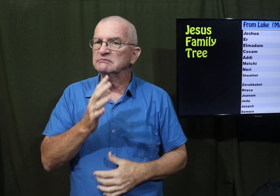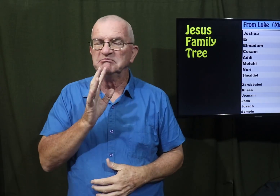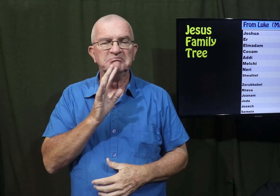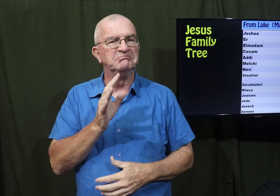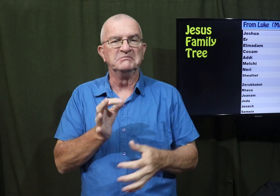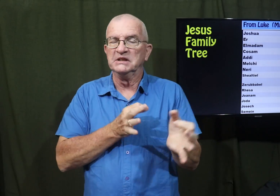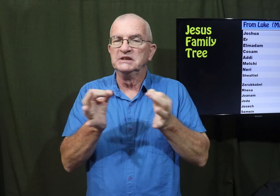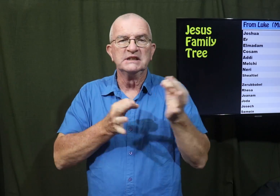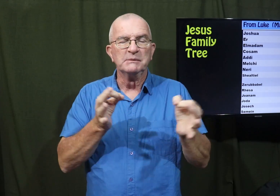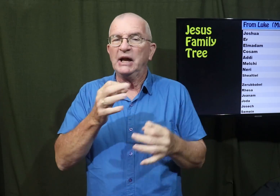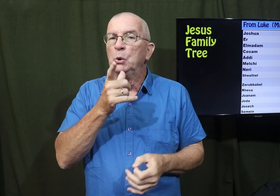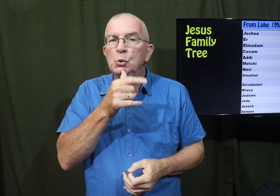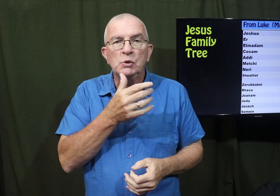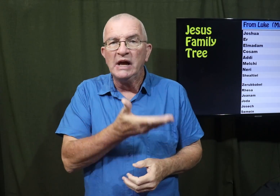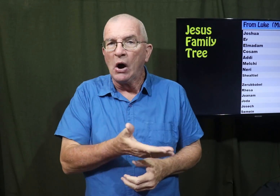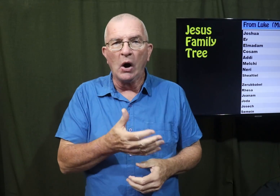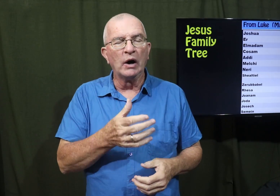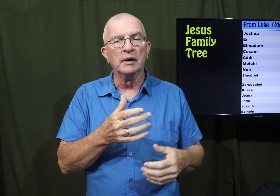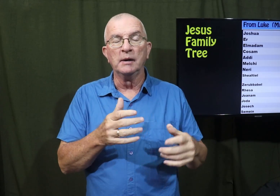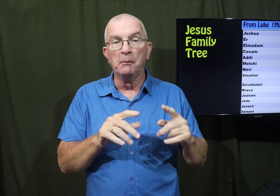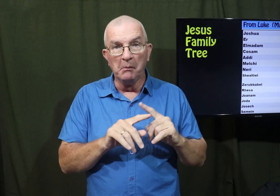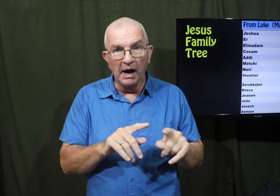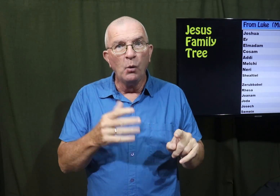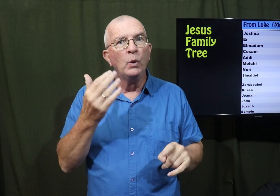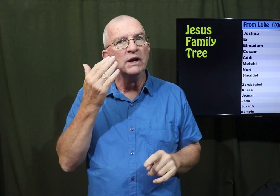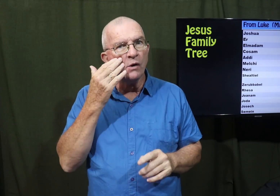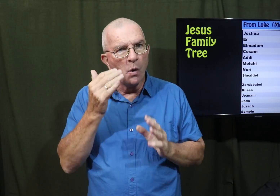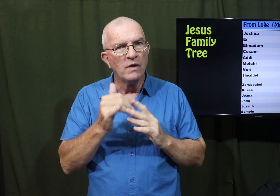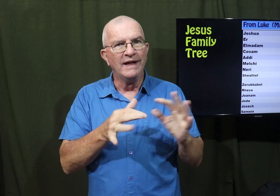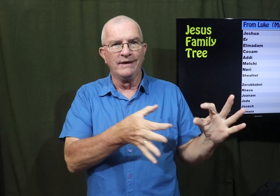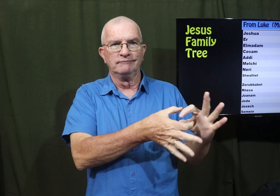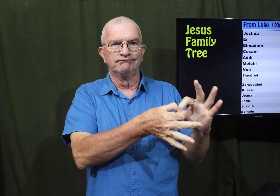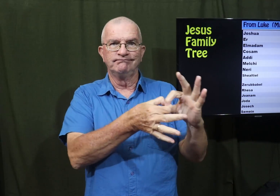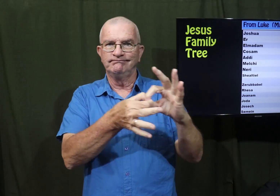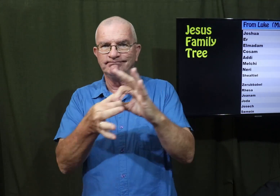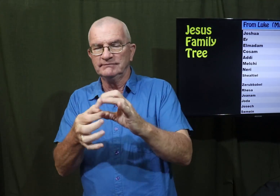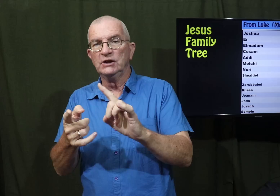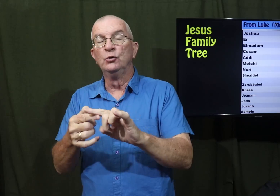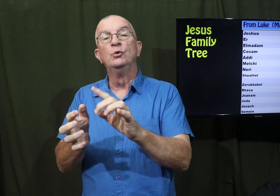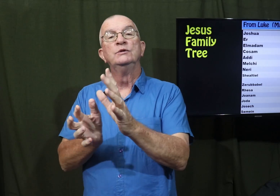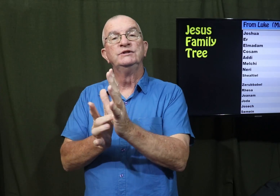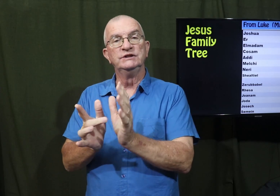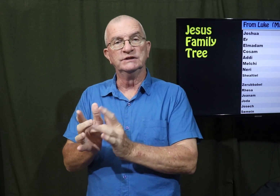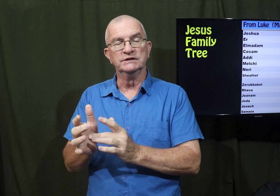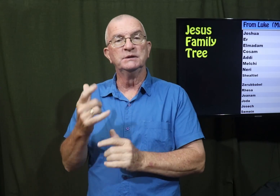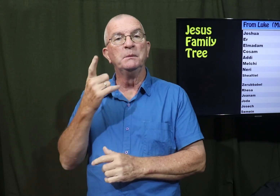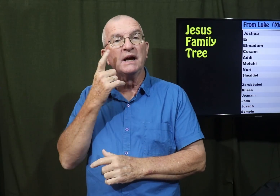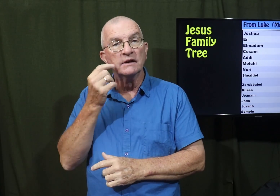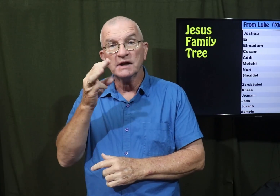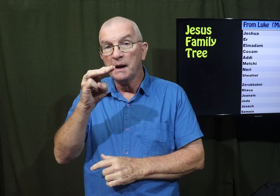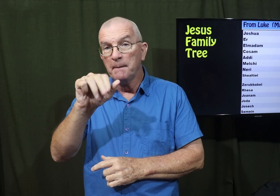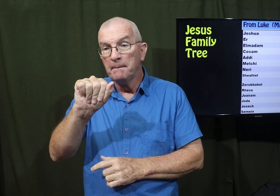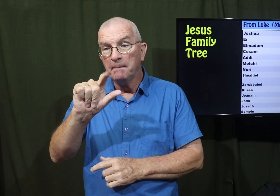the Bible doesn't explain who they are but we know that they're related to Jesus because